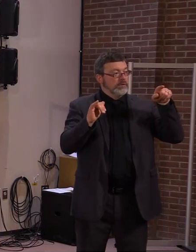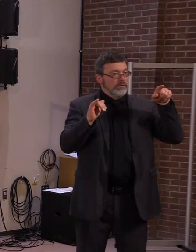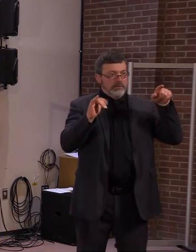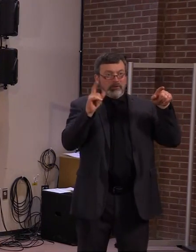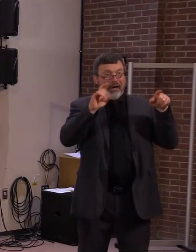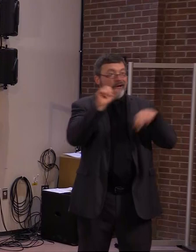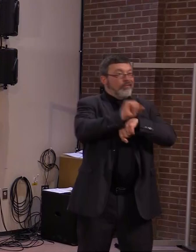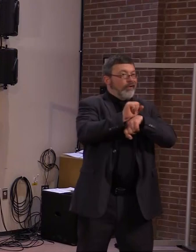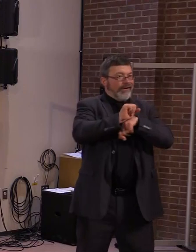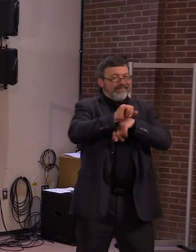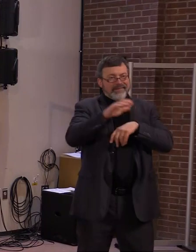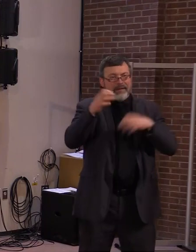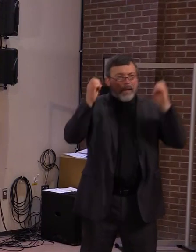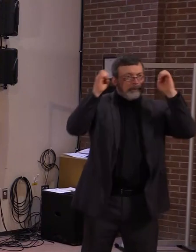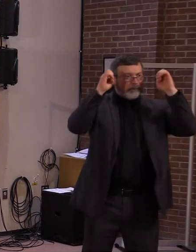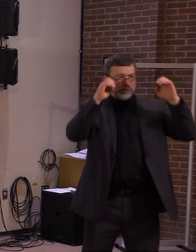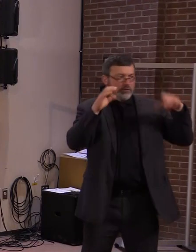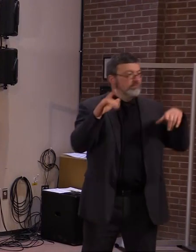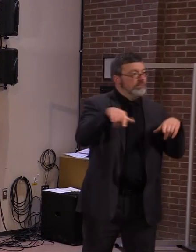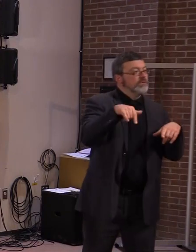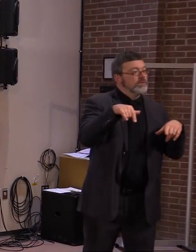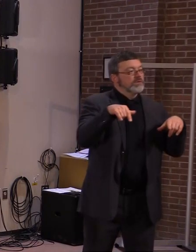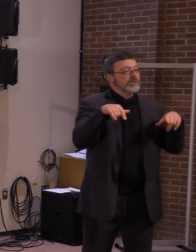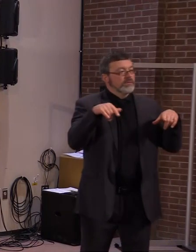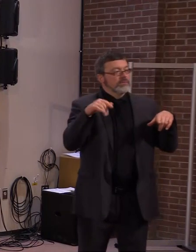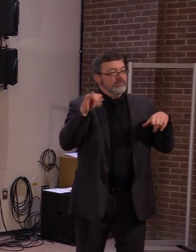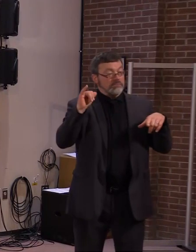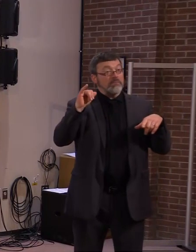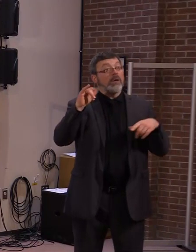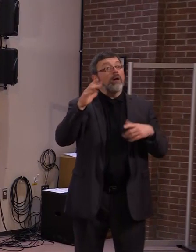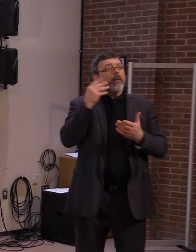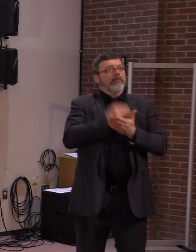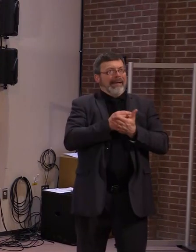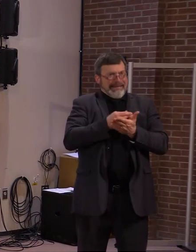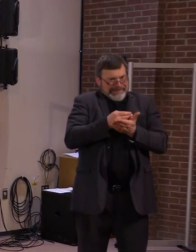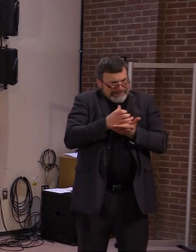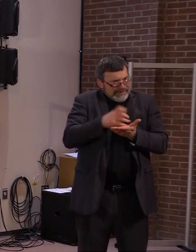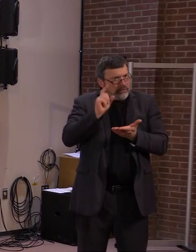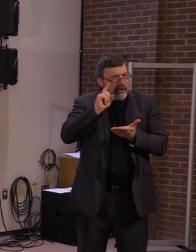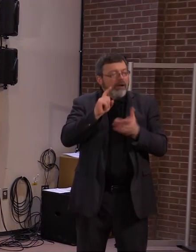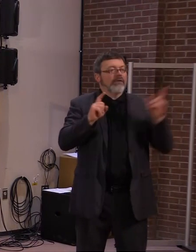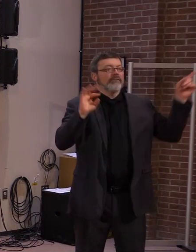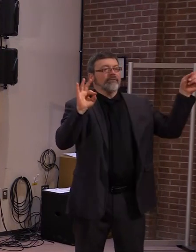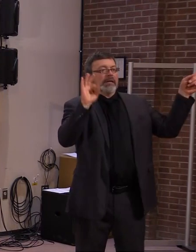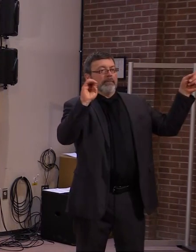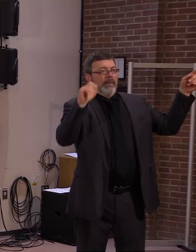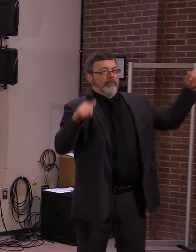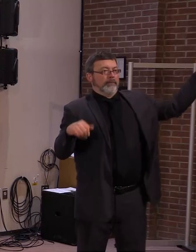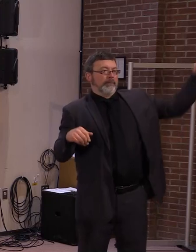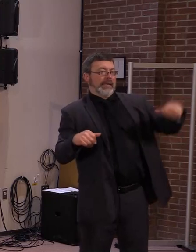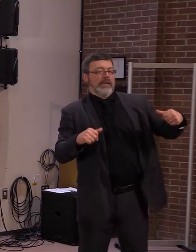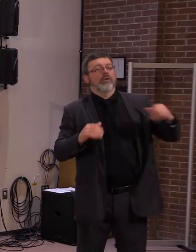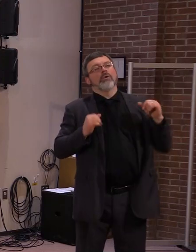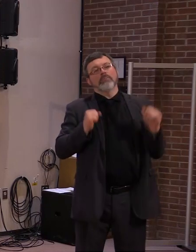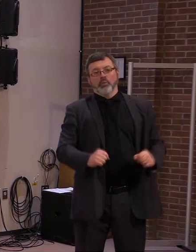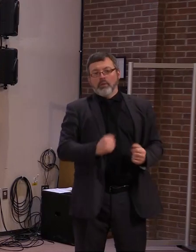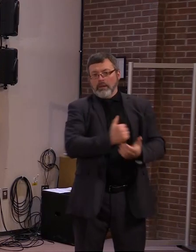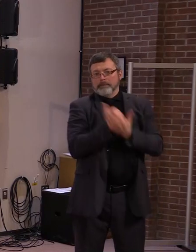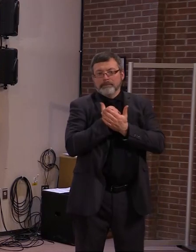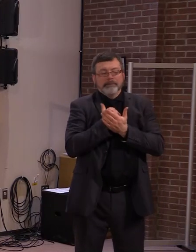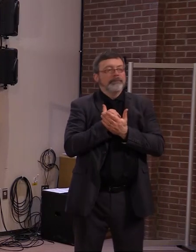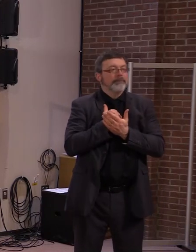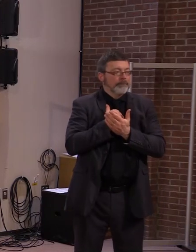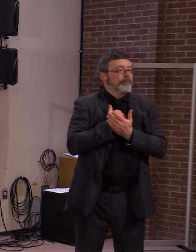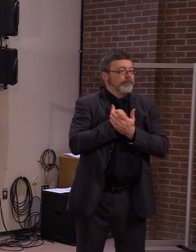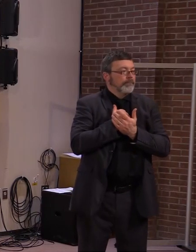paramedics will be available through FEMA with a staffing contract. It is still not certain that Vermont will get these